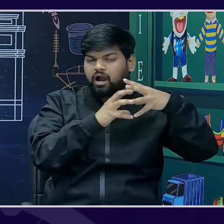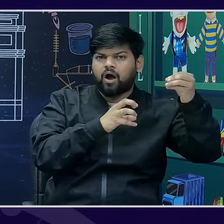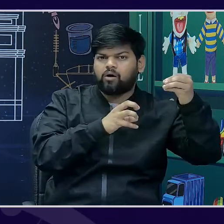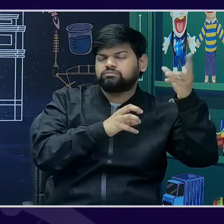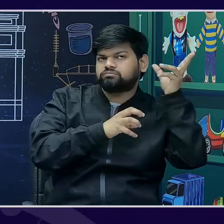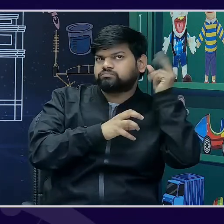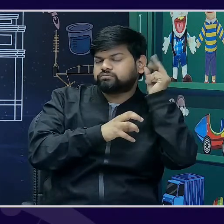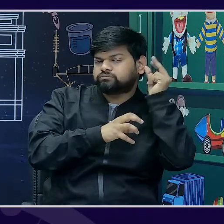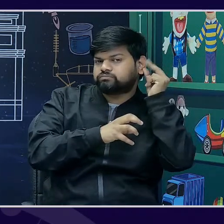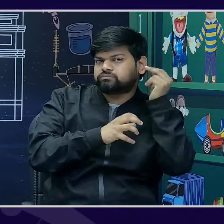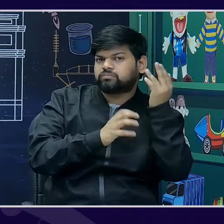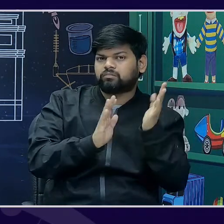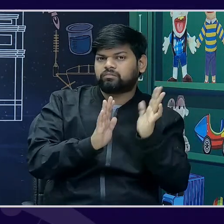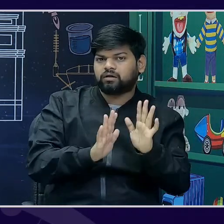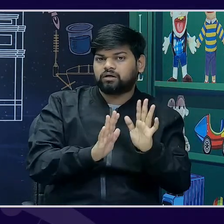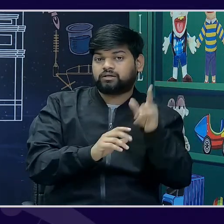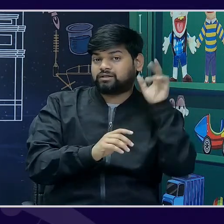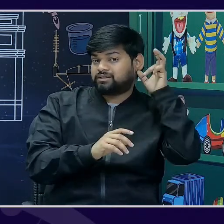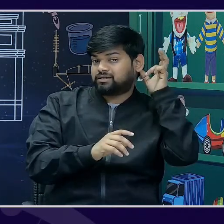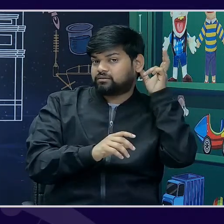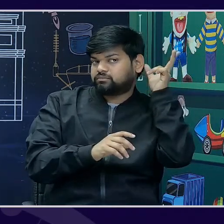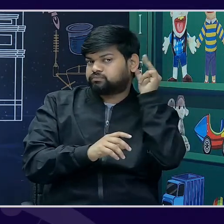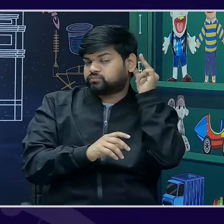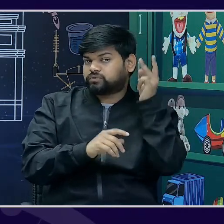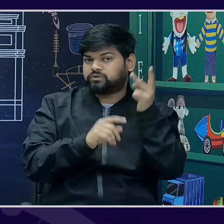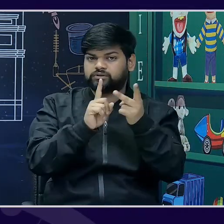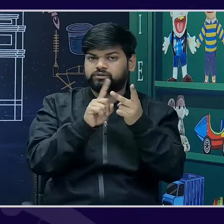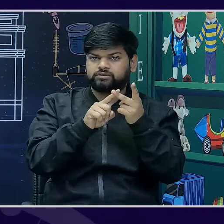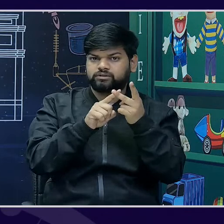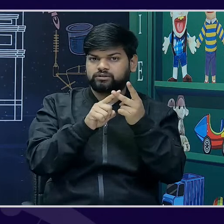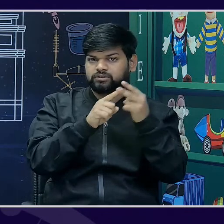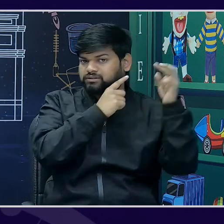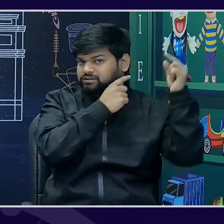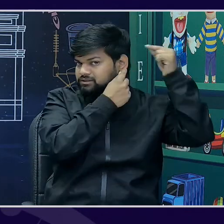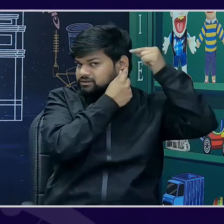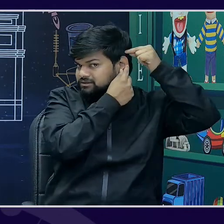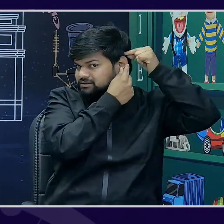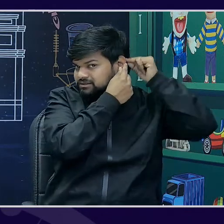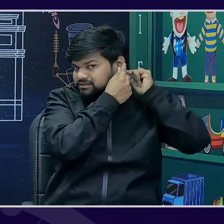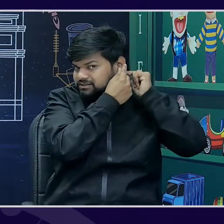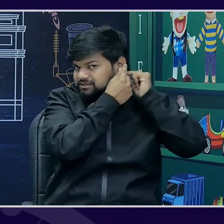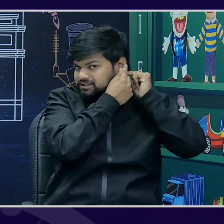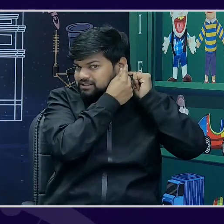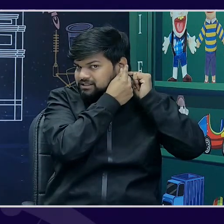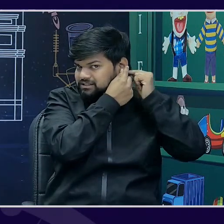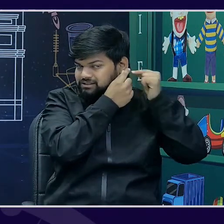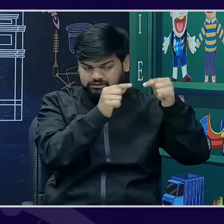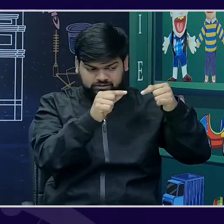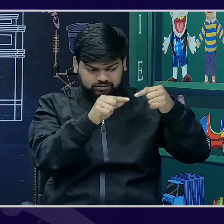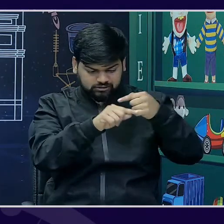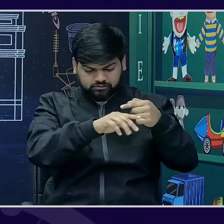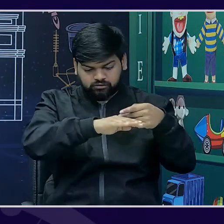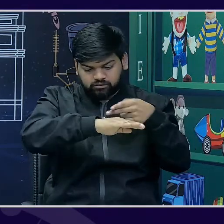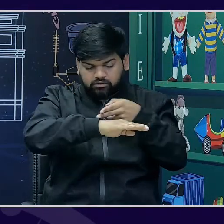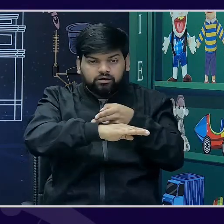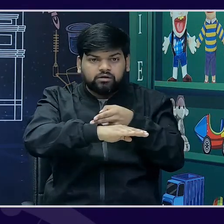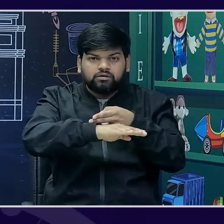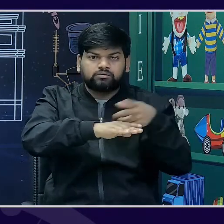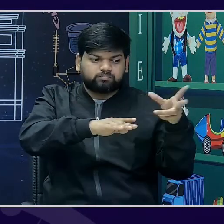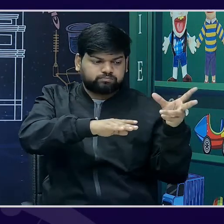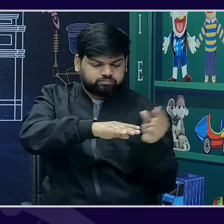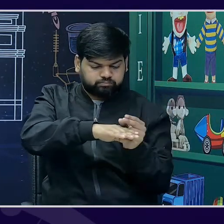brain through the nerve. So after the surgery, once the healing is good of the baby, we